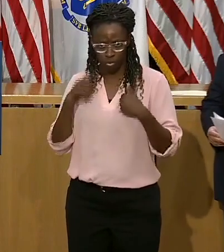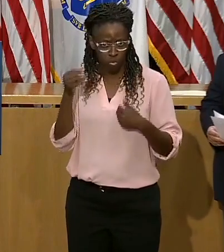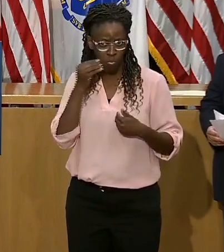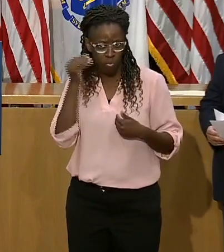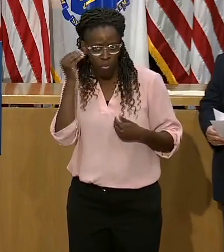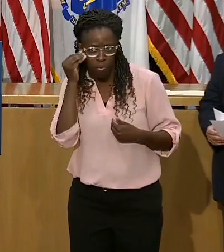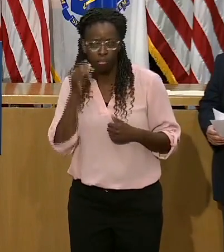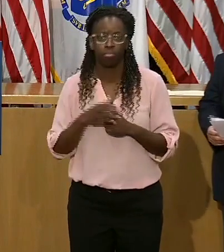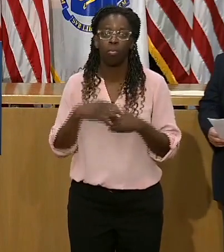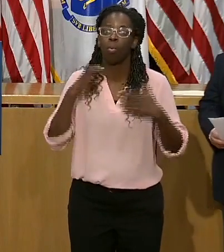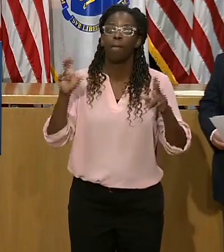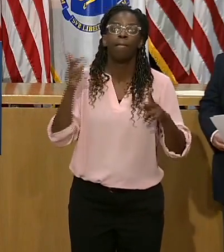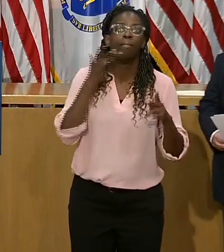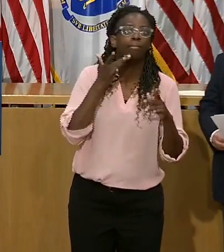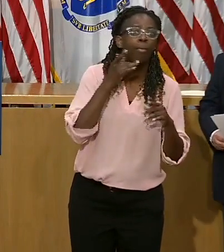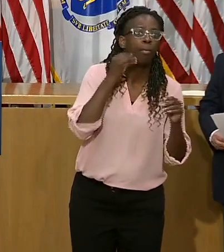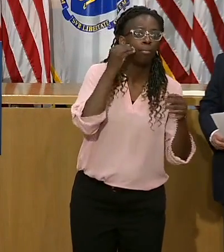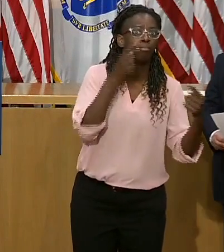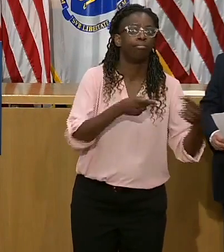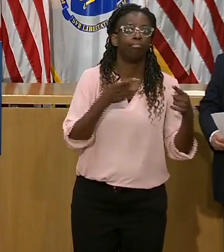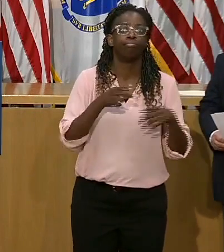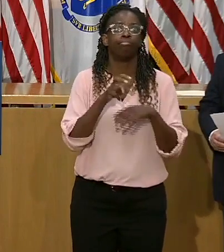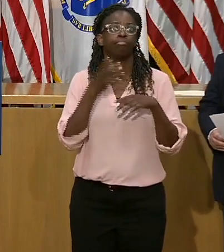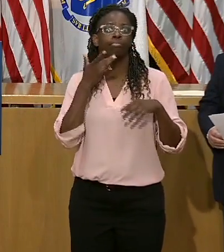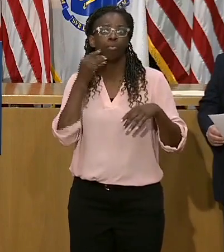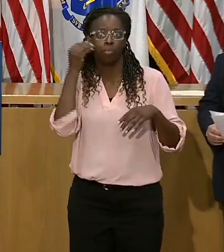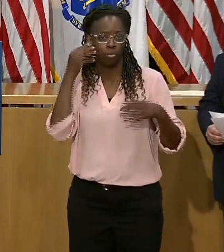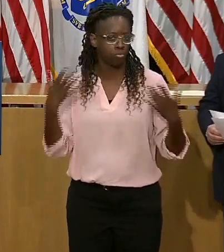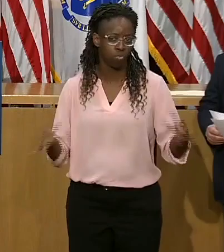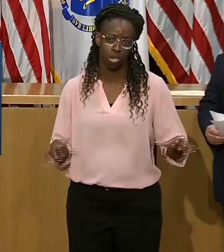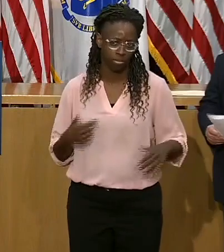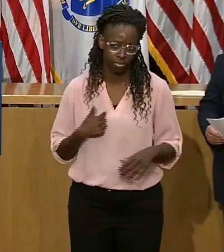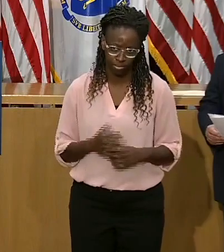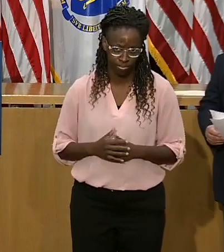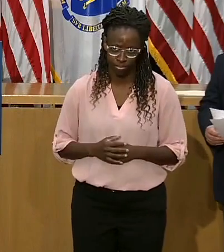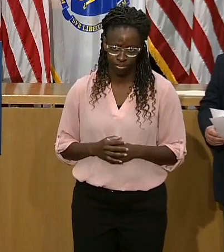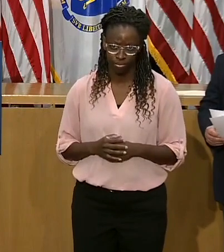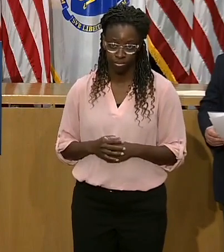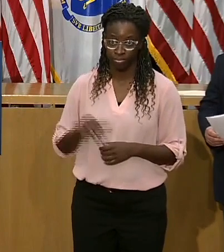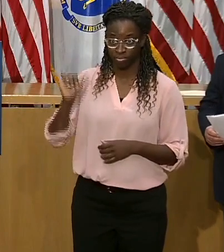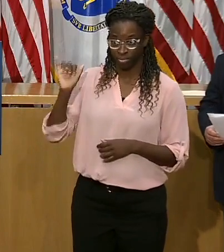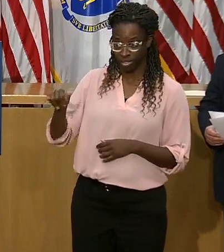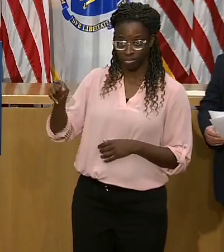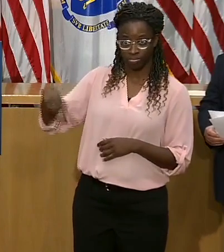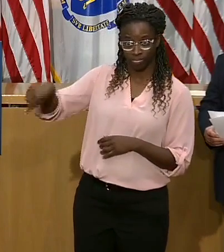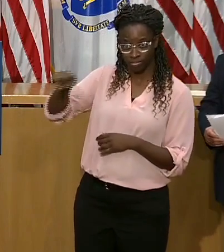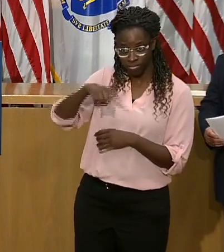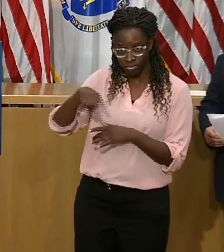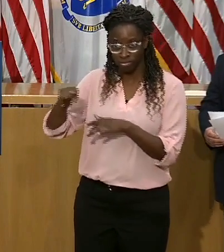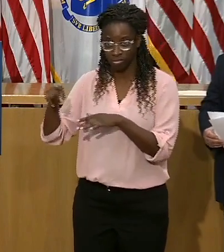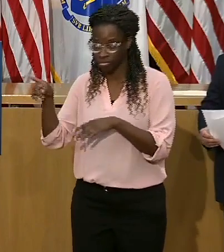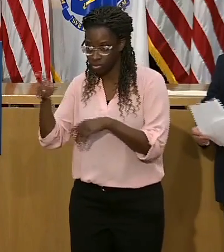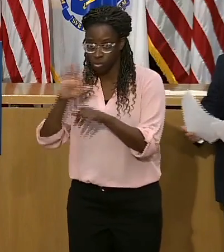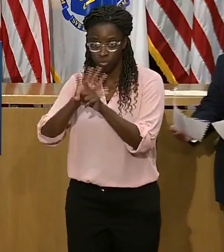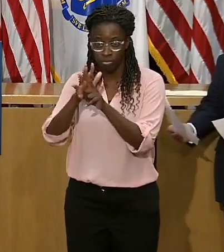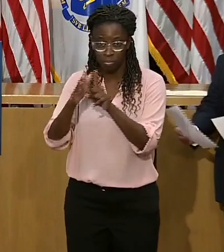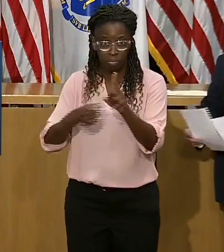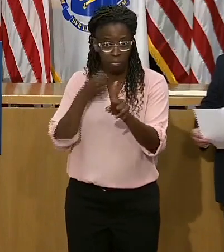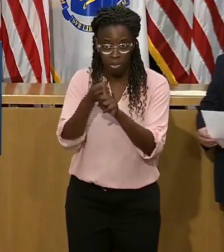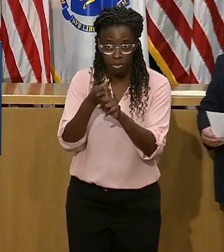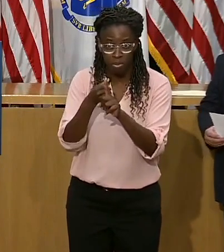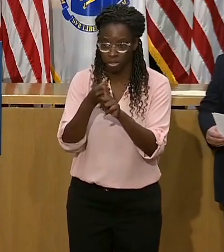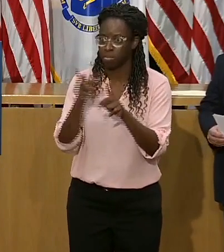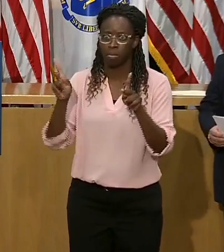Just last week, we announced $171 million in support of the Eviction Diversion Initiative to keep people safely in their homes during the